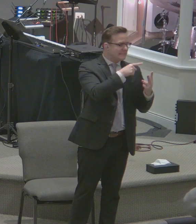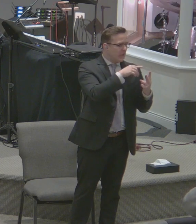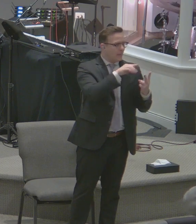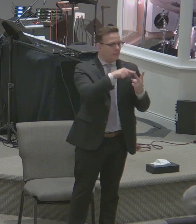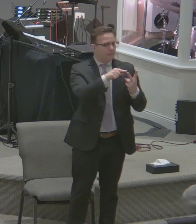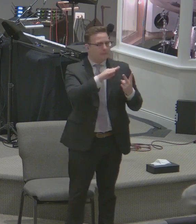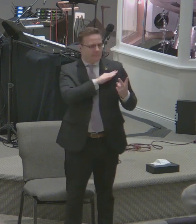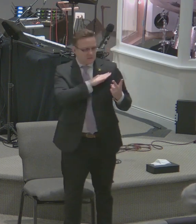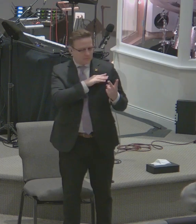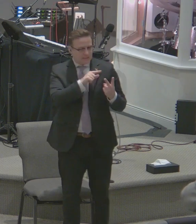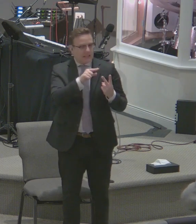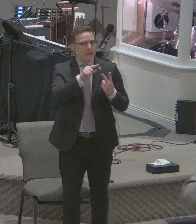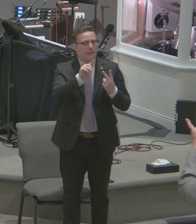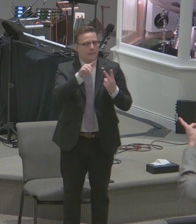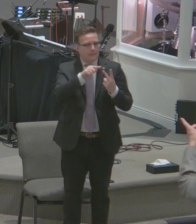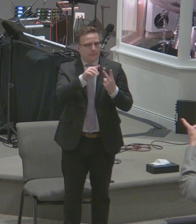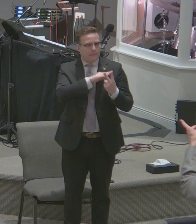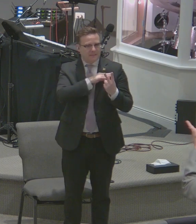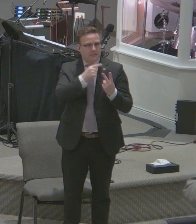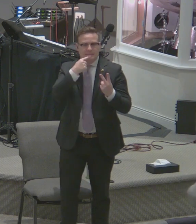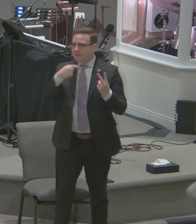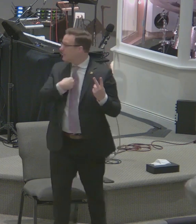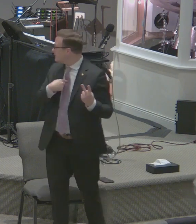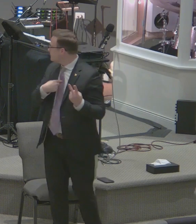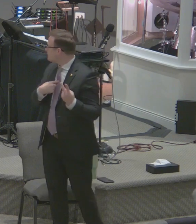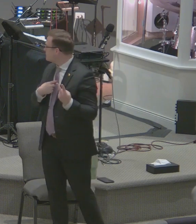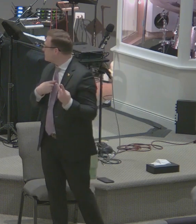I've caught on to a few things.